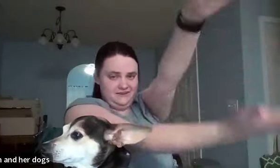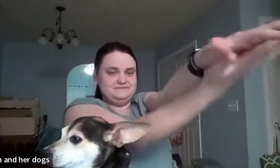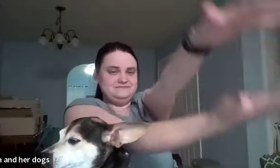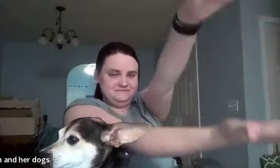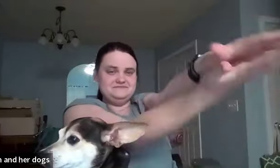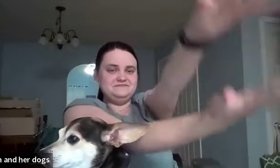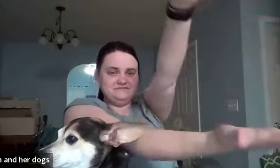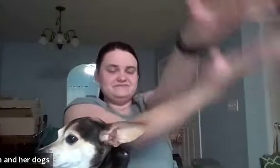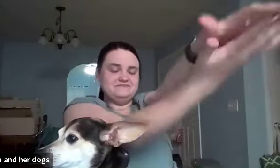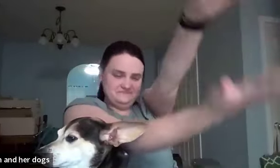Alligator.